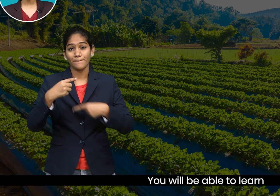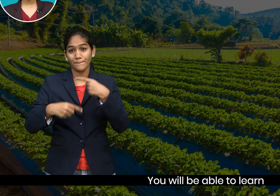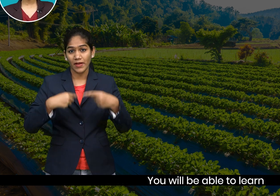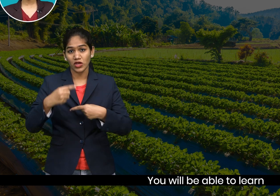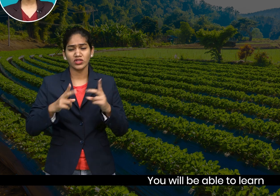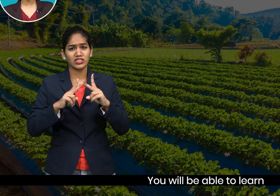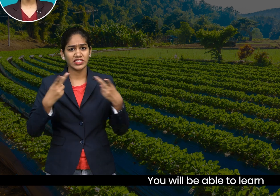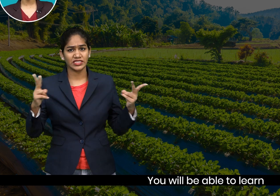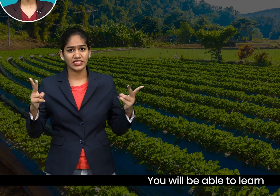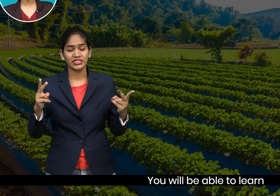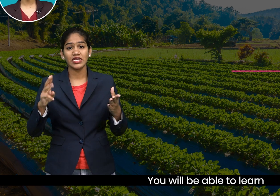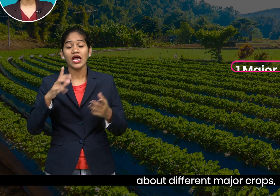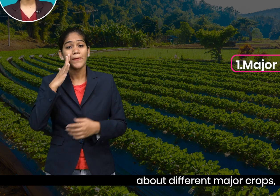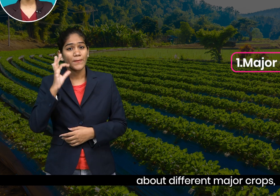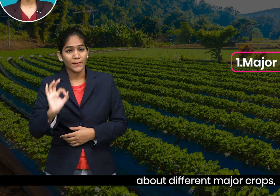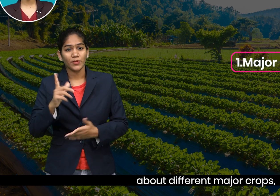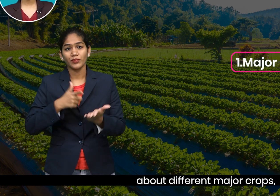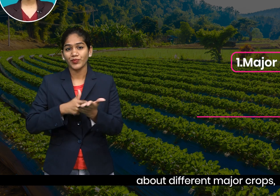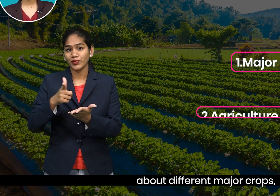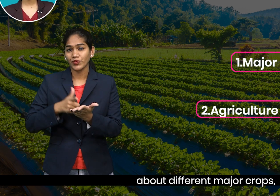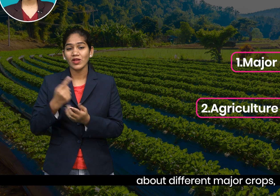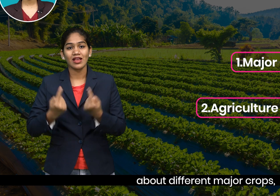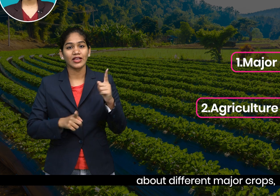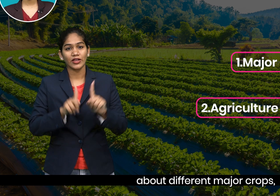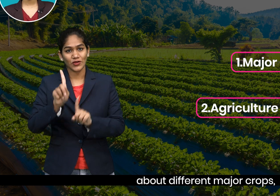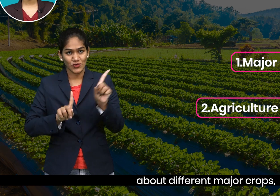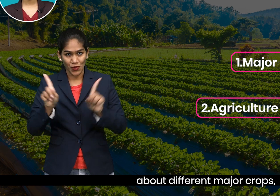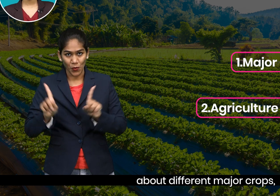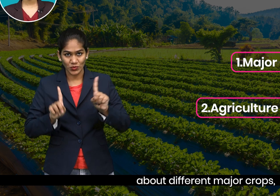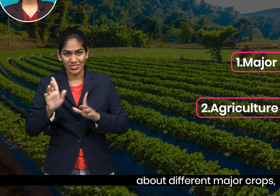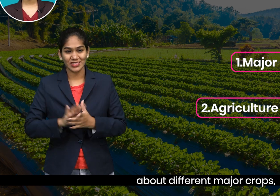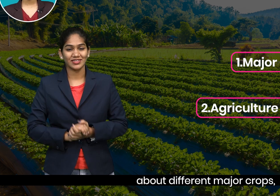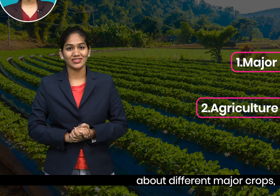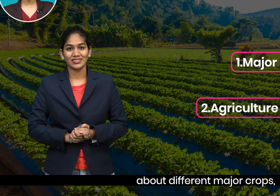about different major crops,